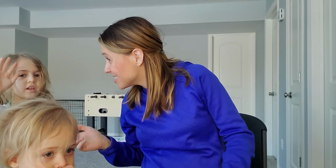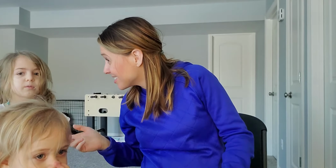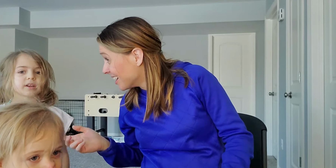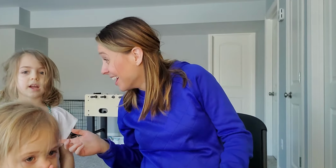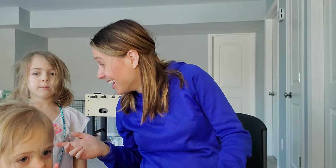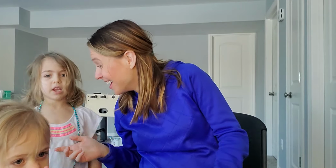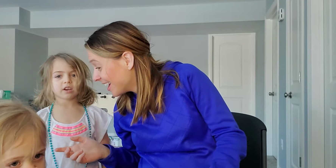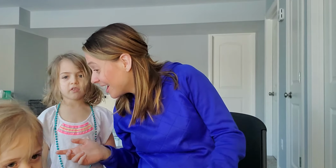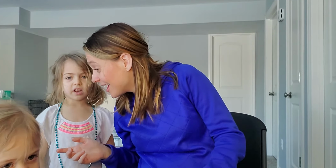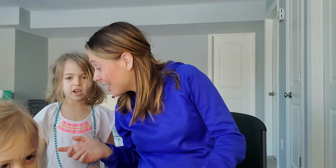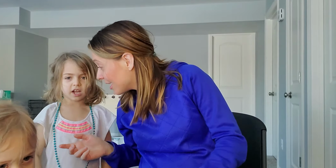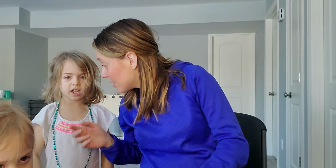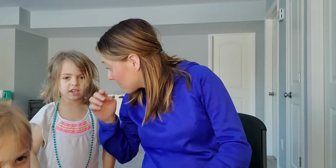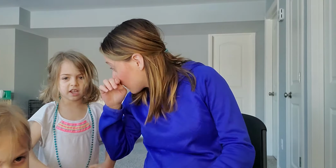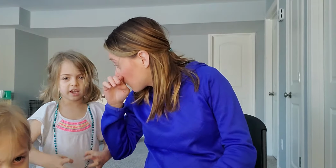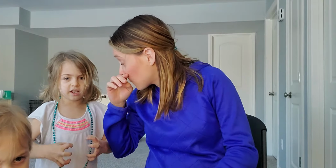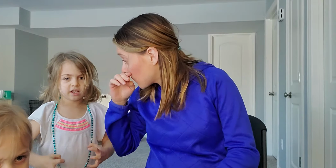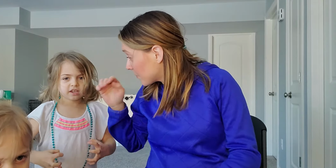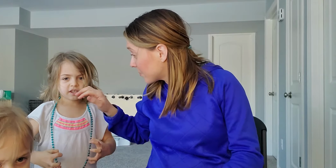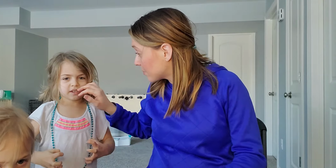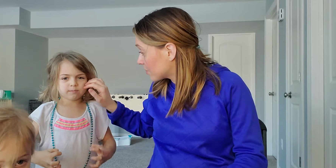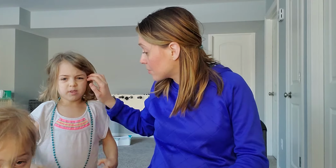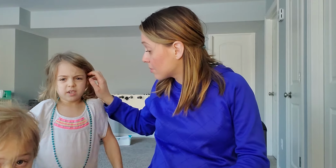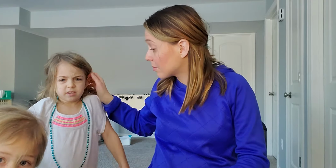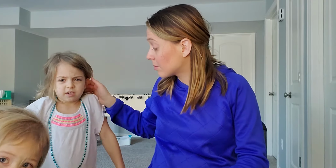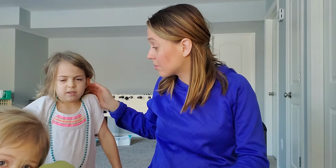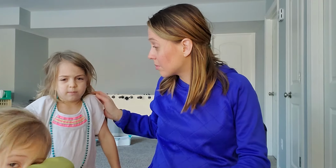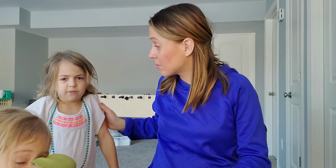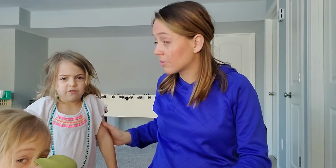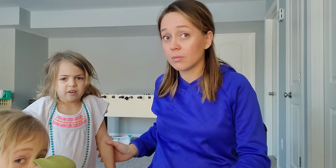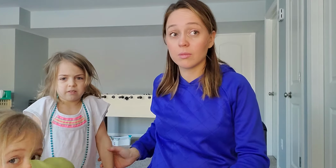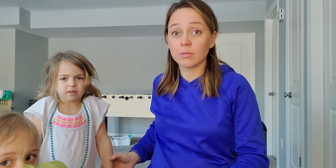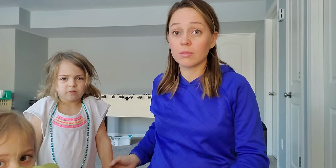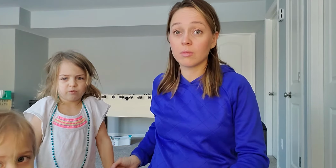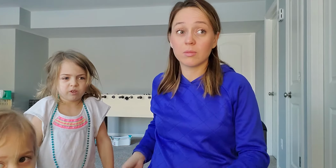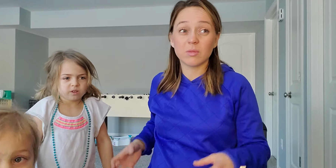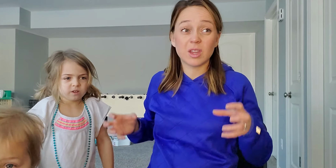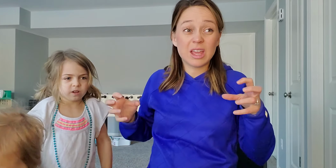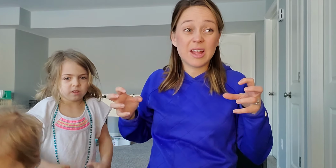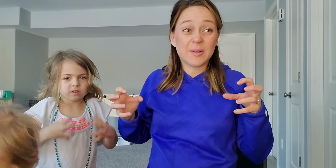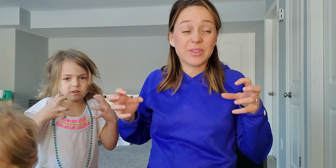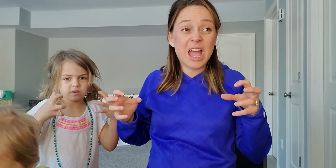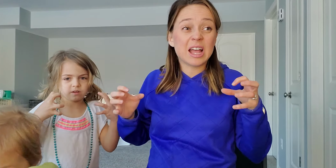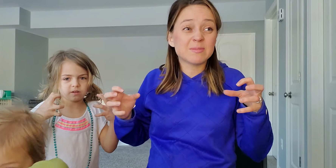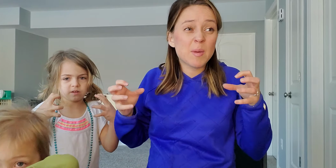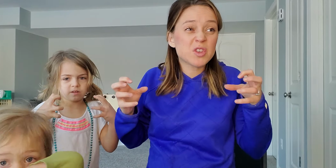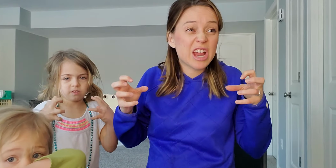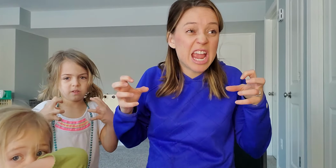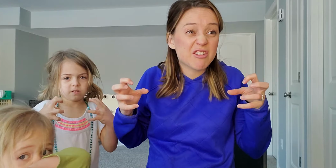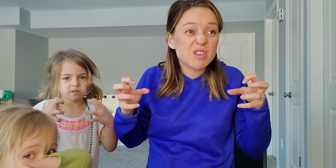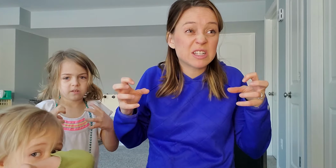when I'm angry, I like get my fingers are really like this. Yeah, sometimes when you're angry, you just feel